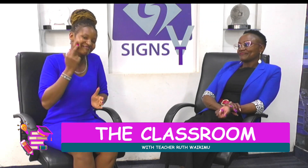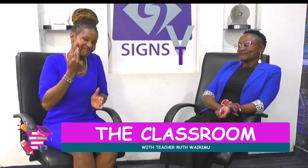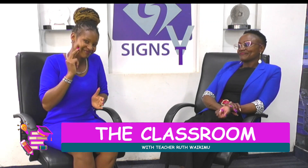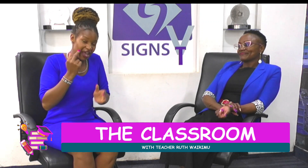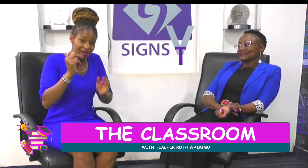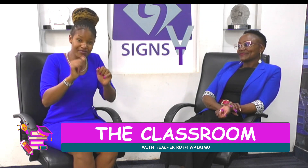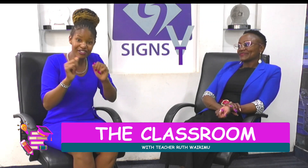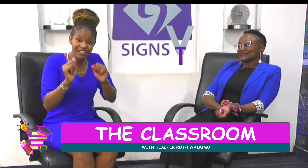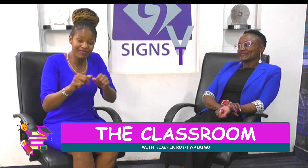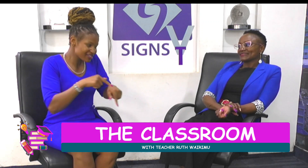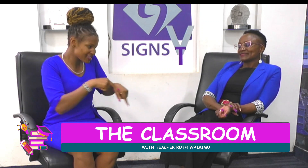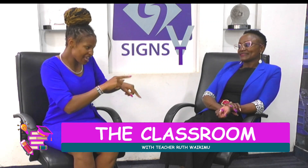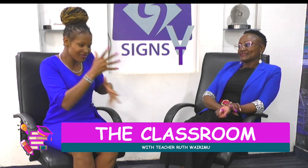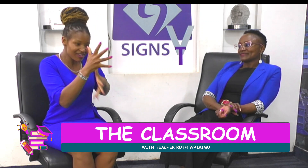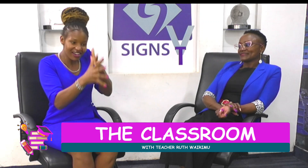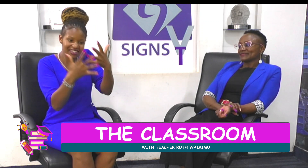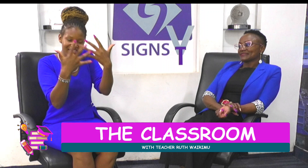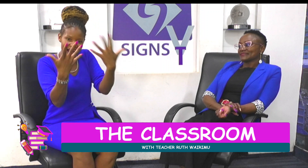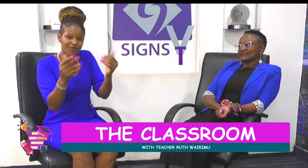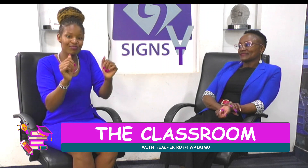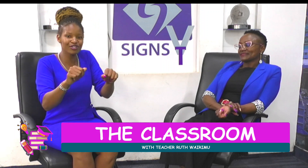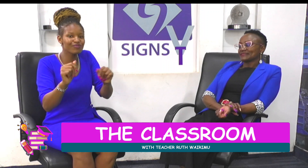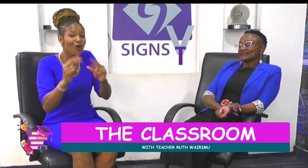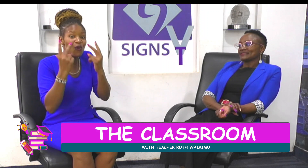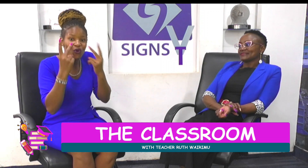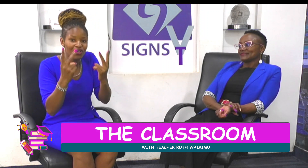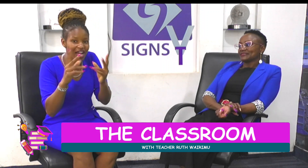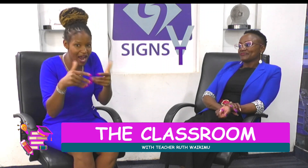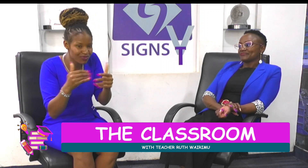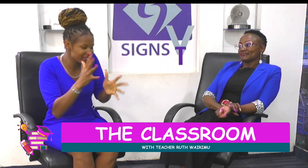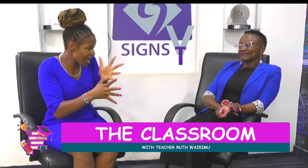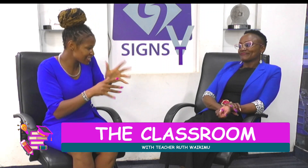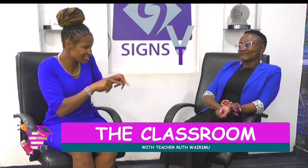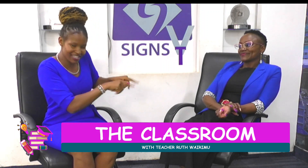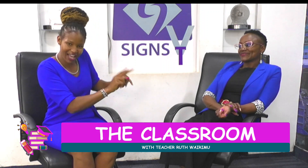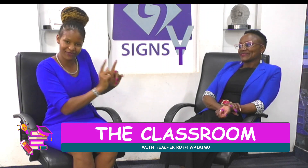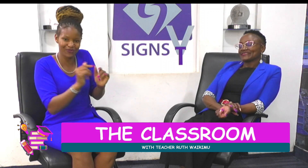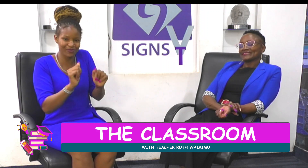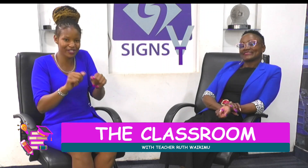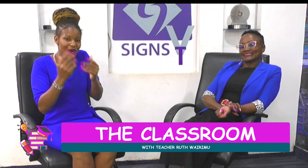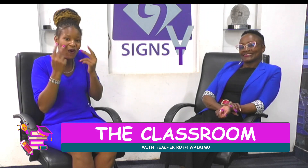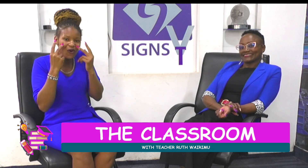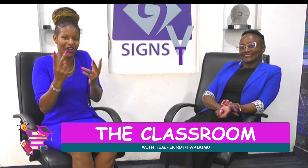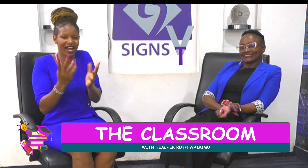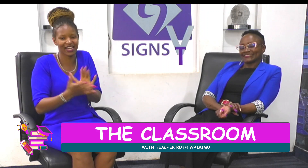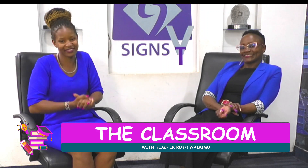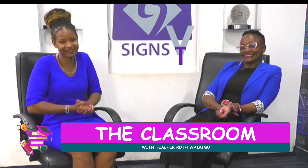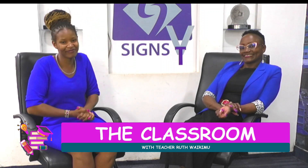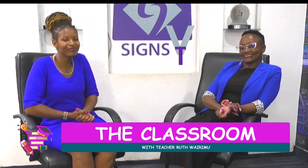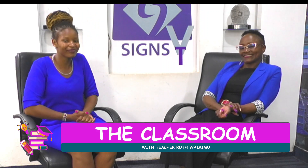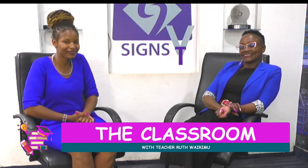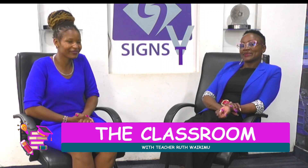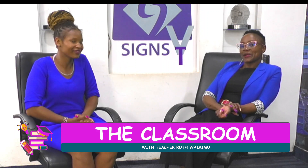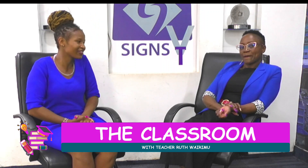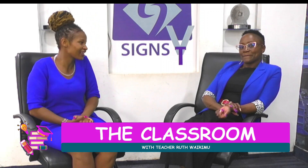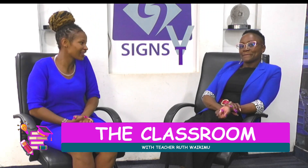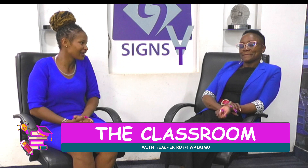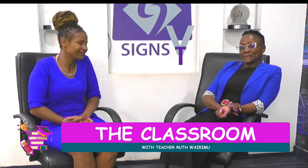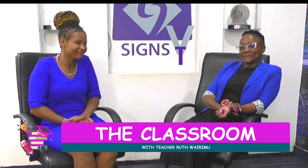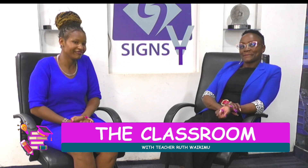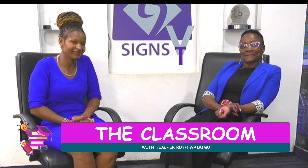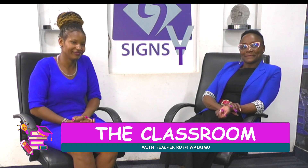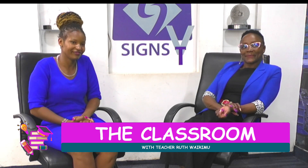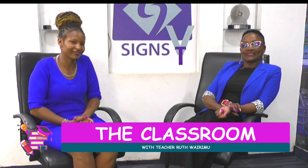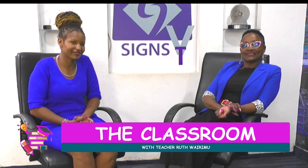my interpreter doing the voicing, and Tobias Amodi, and our guest, the beautiful Rose, has also been here.